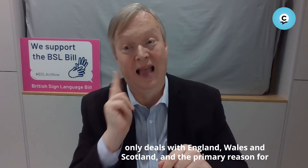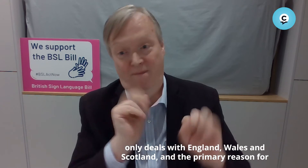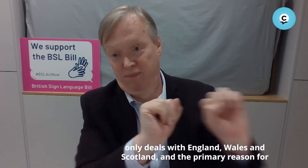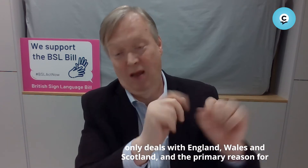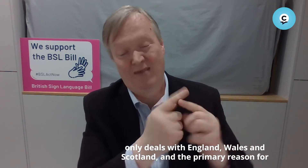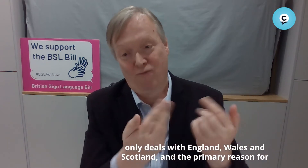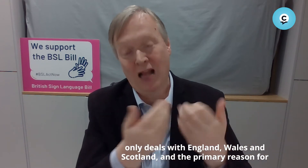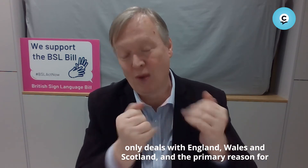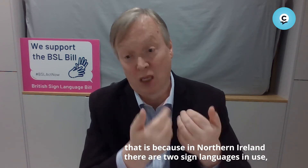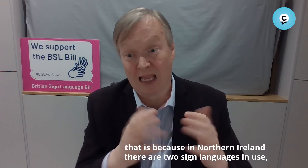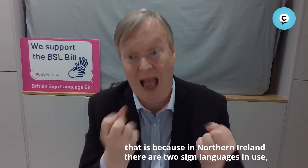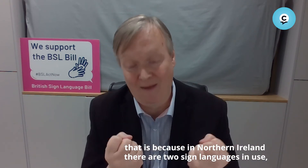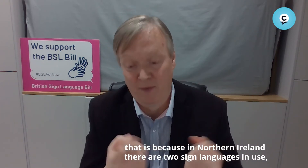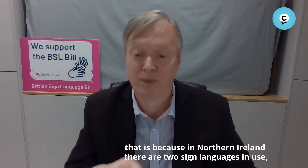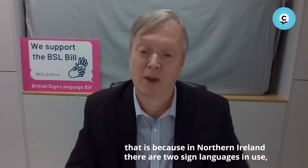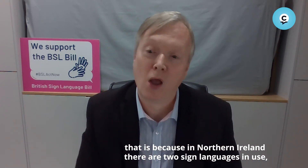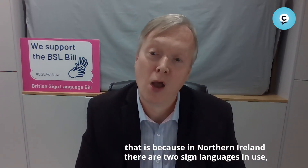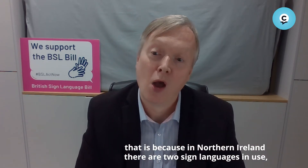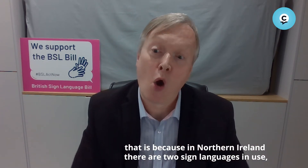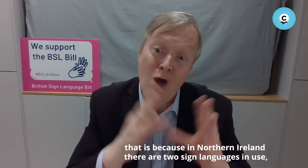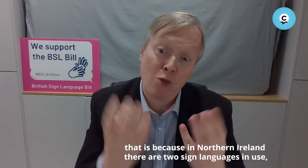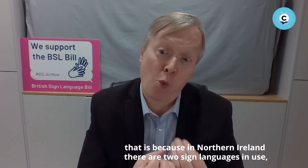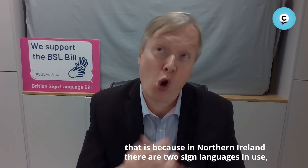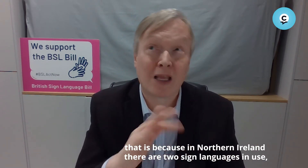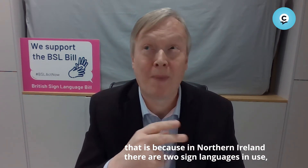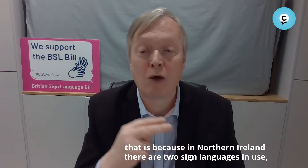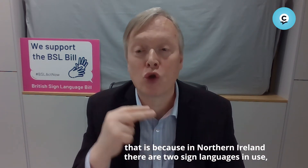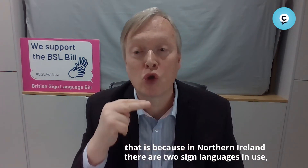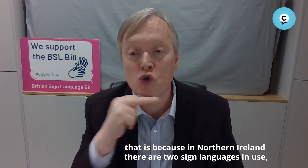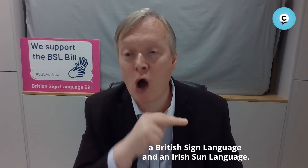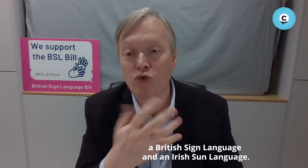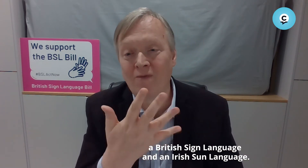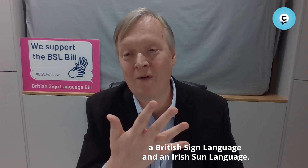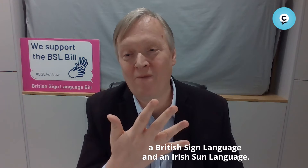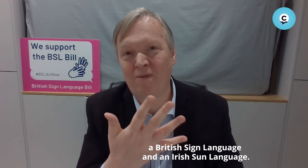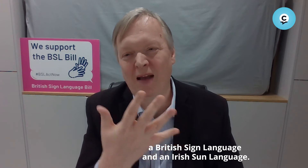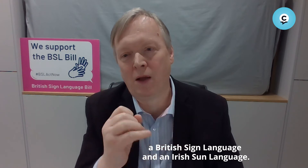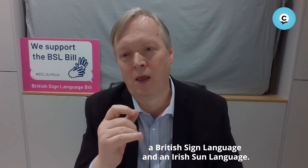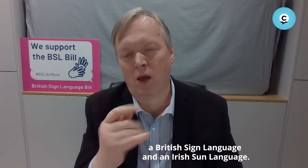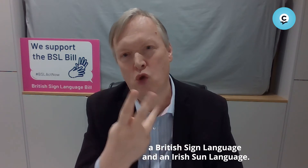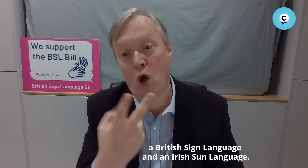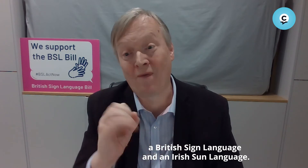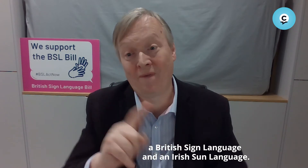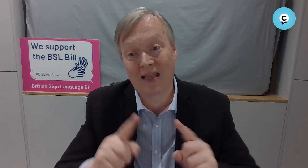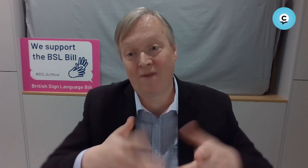the primary reason for that is because in Northern Ireland there are two sign languages in use: a British Sign Language and Irish Sign Language. So